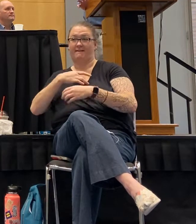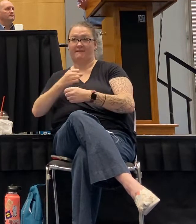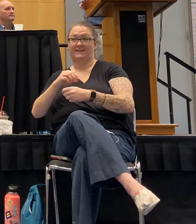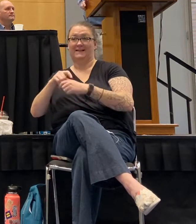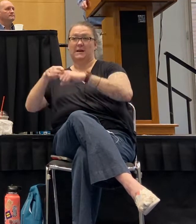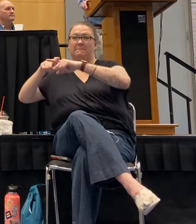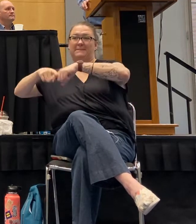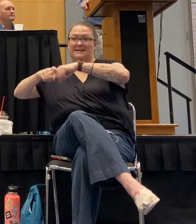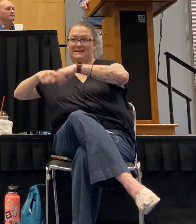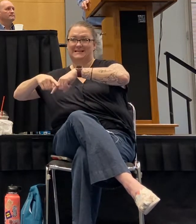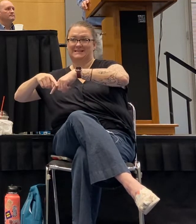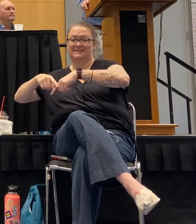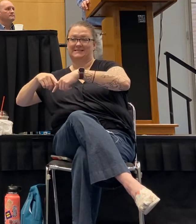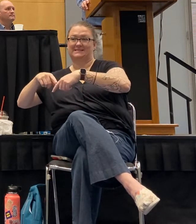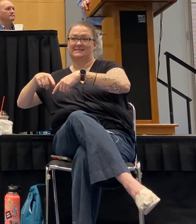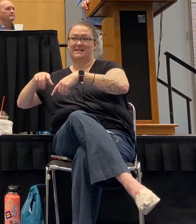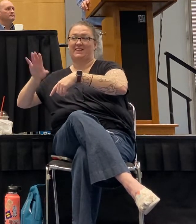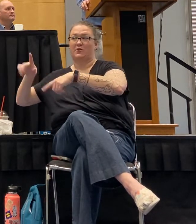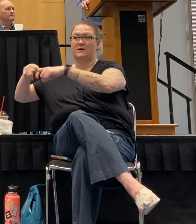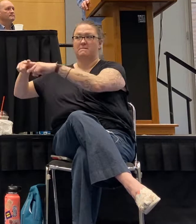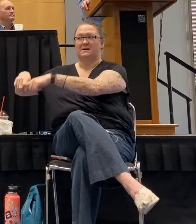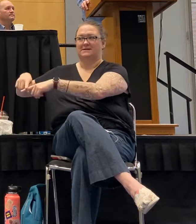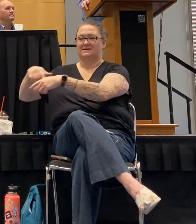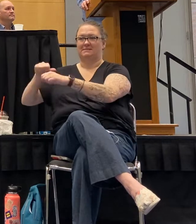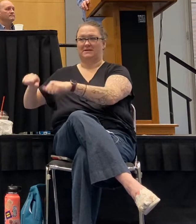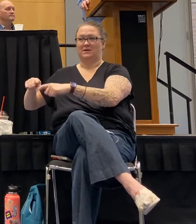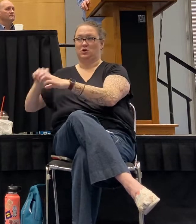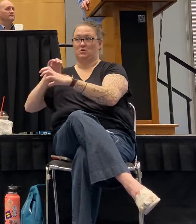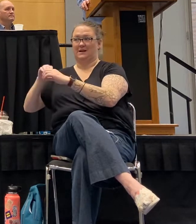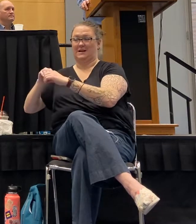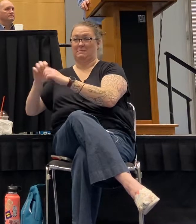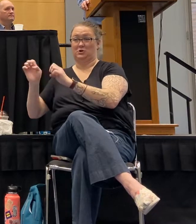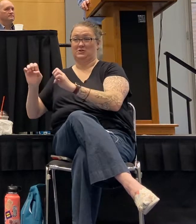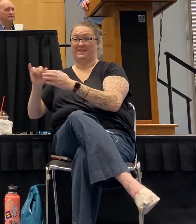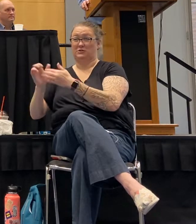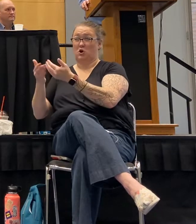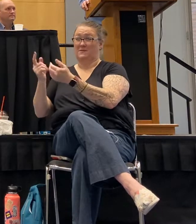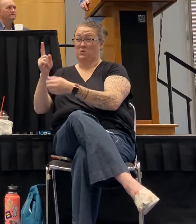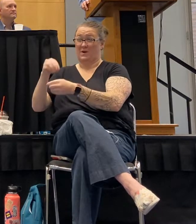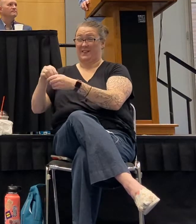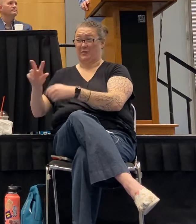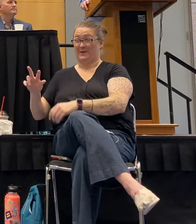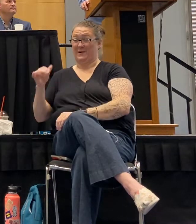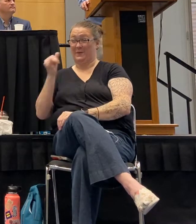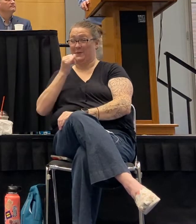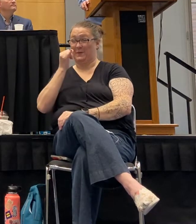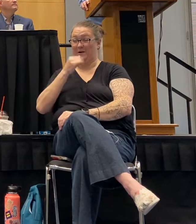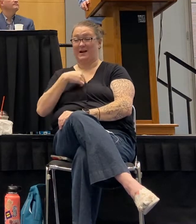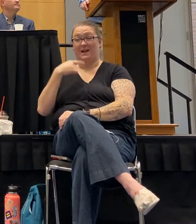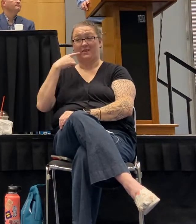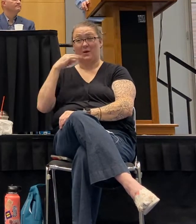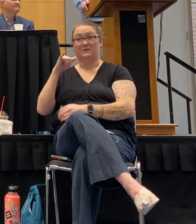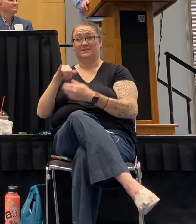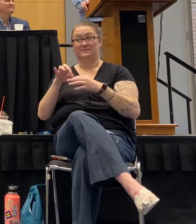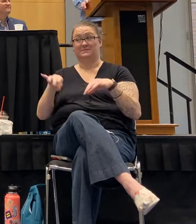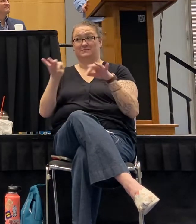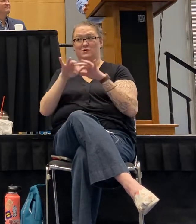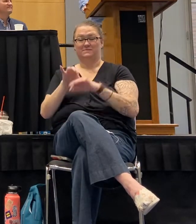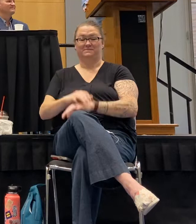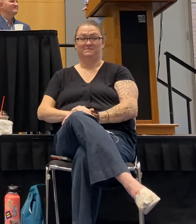their dependents' ability to communicate in an emergency. That's almost 1 in 3. Thought that was significant.